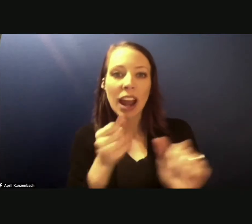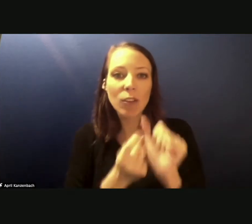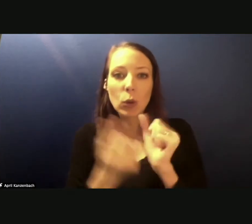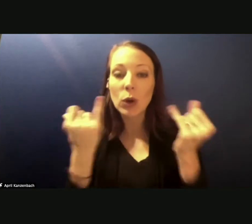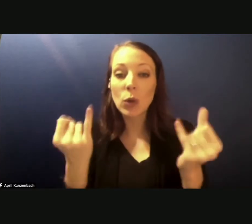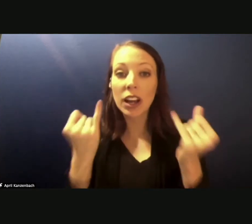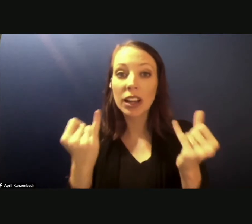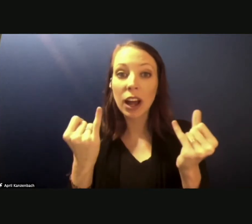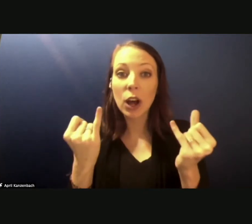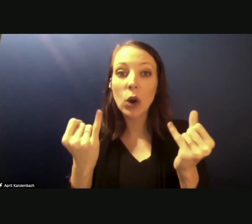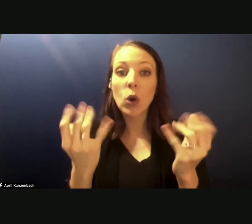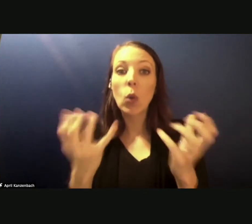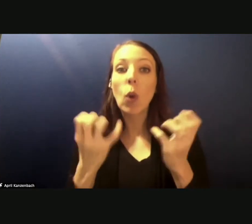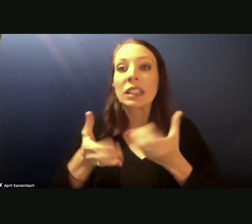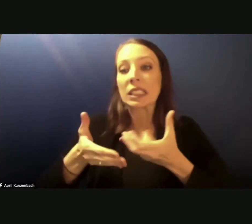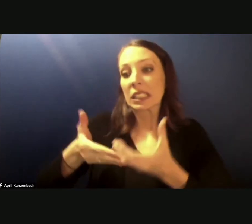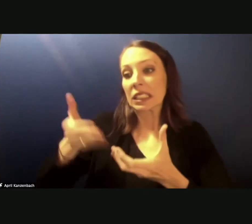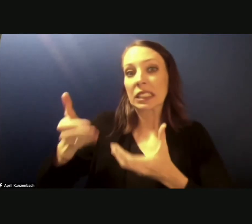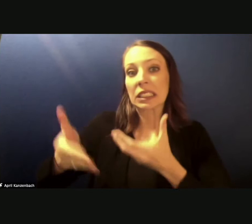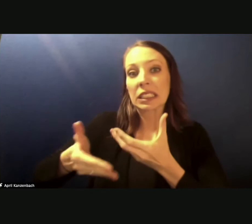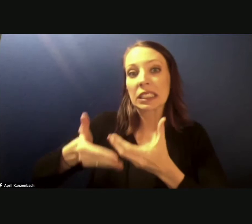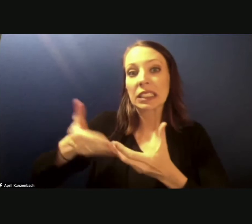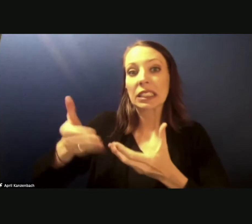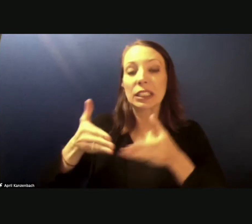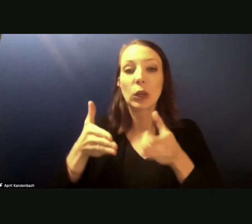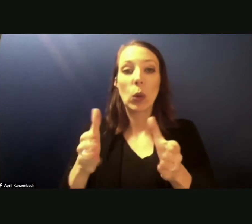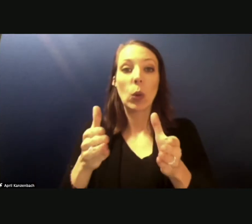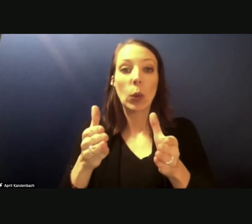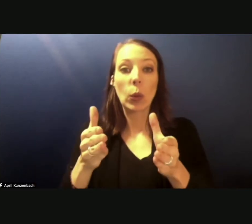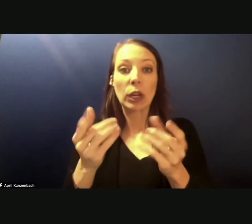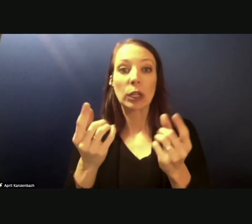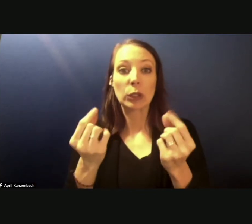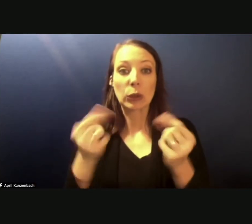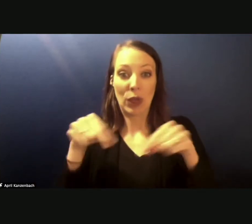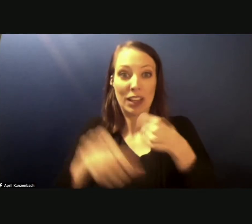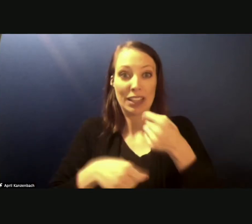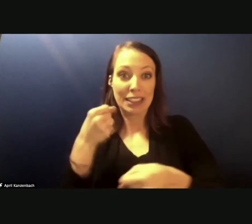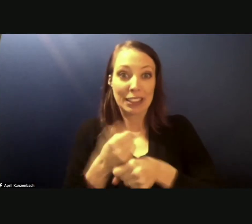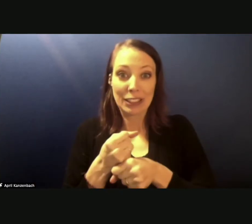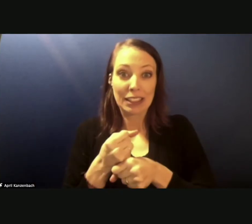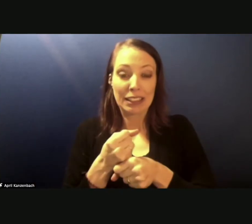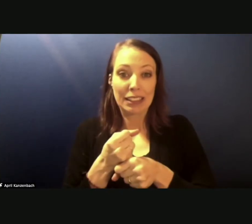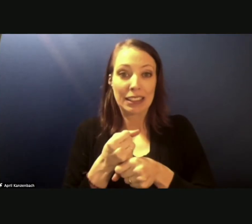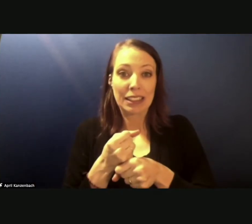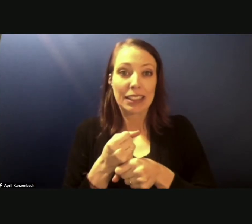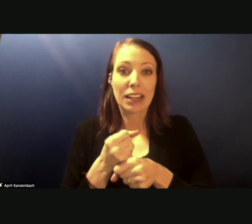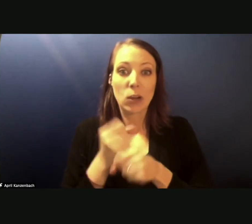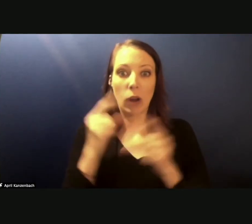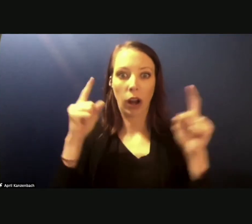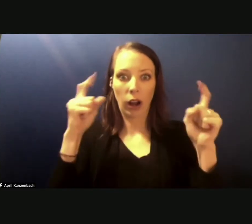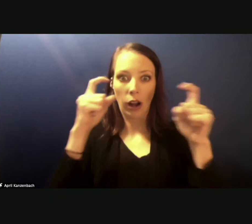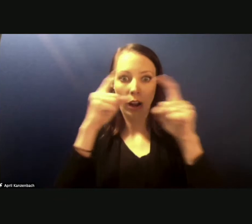is looking for easy ways to do this year. No one wants anything like really